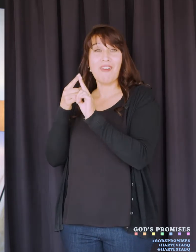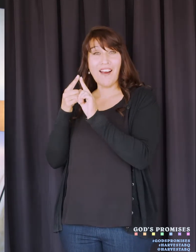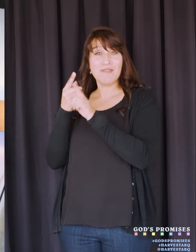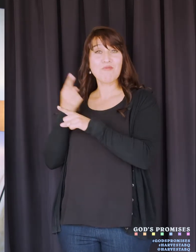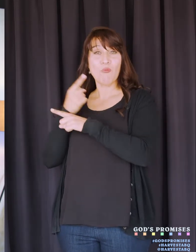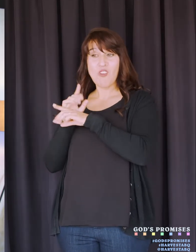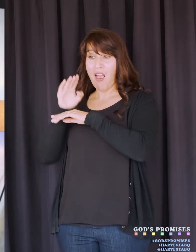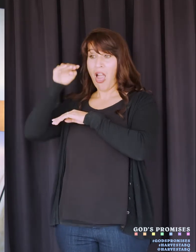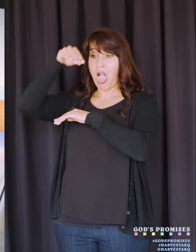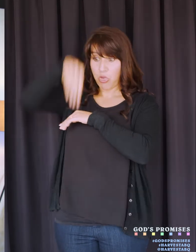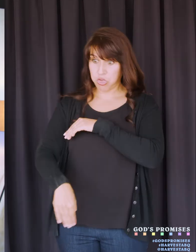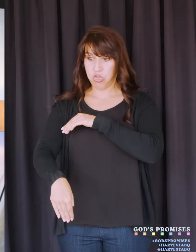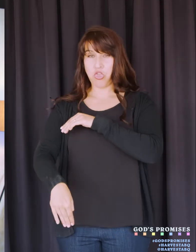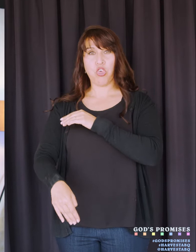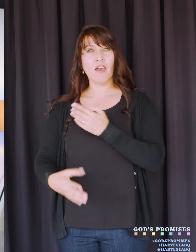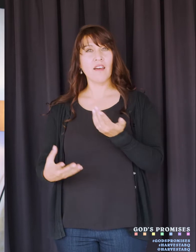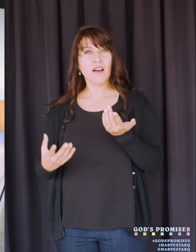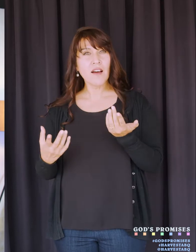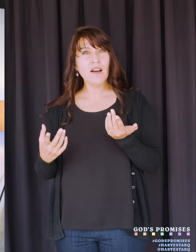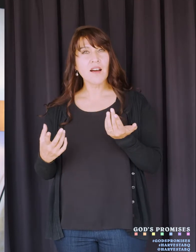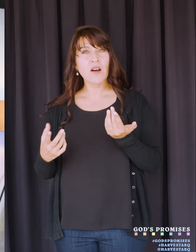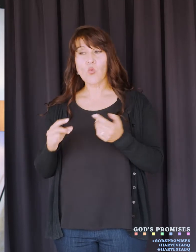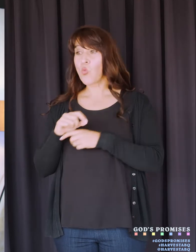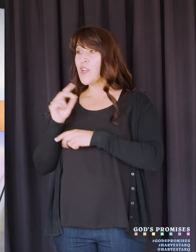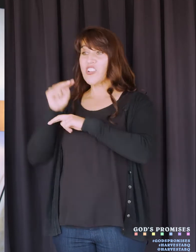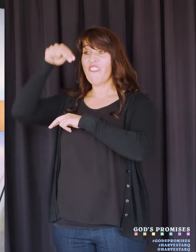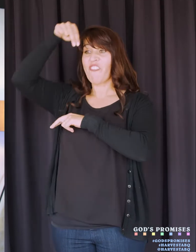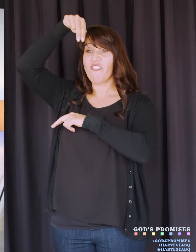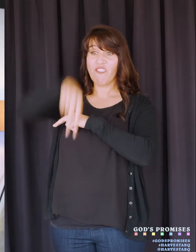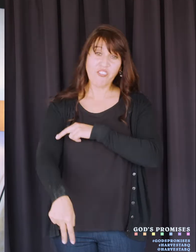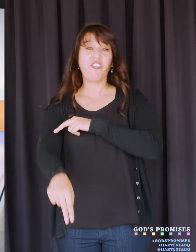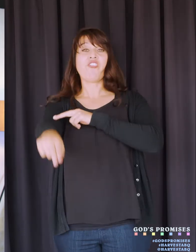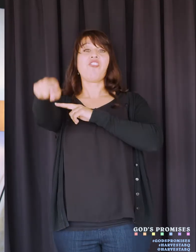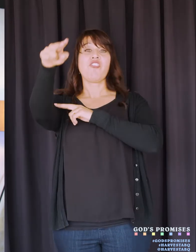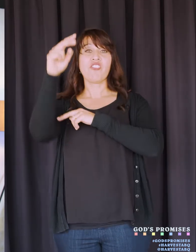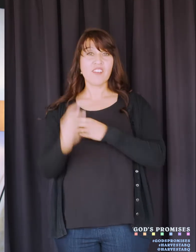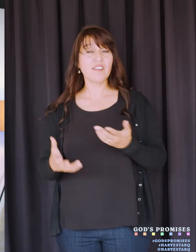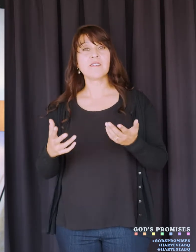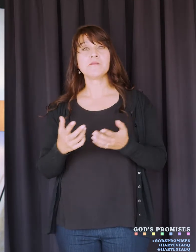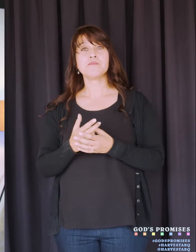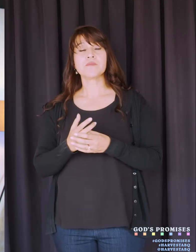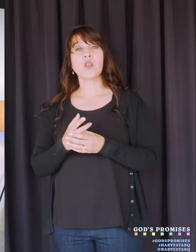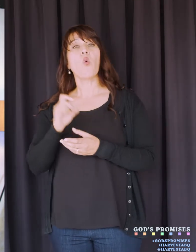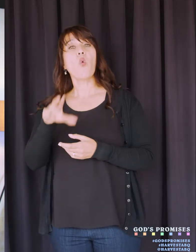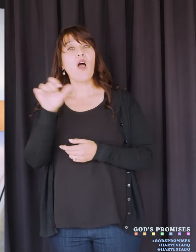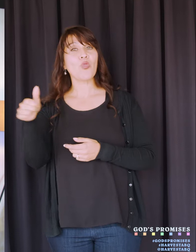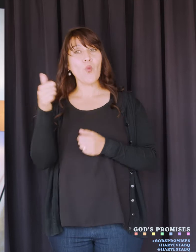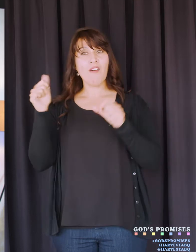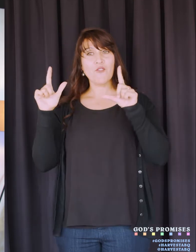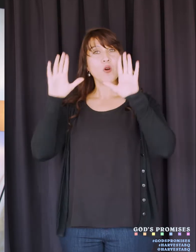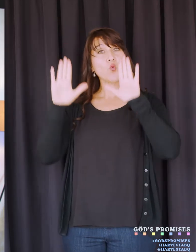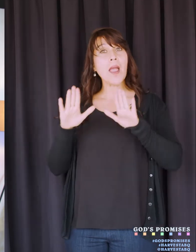appropriate it is. It feels like in mid-March we just fell off the edge of the slide. Or here's one from a